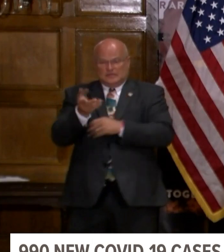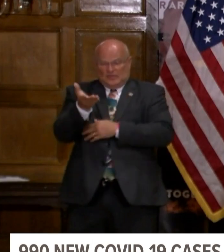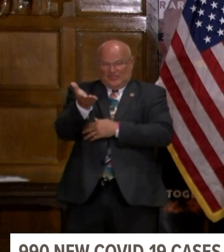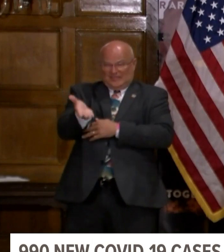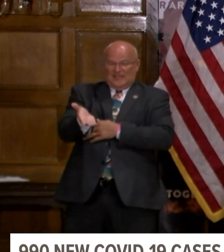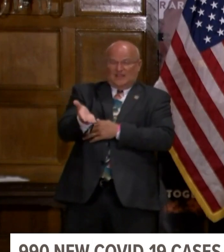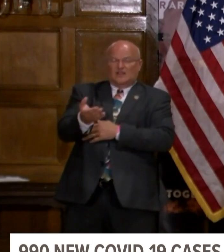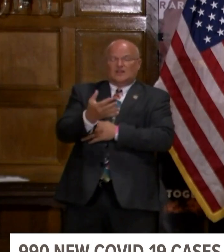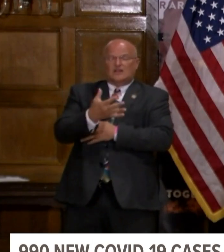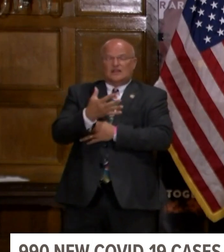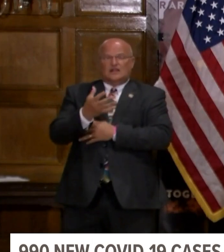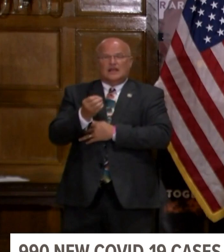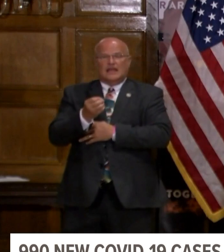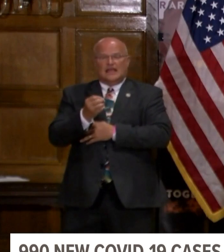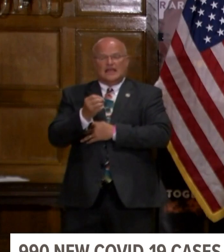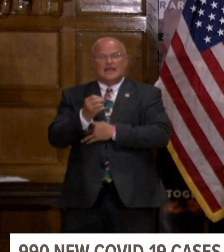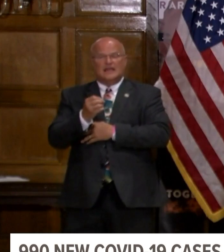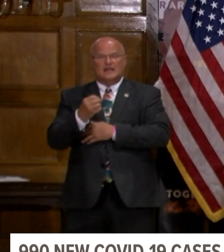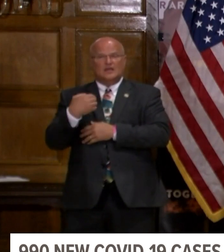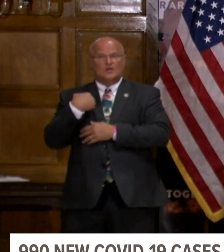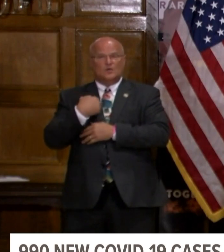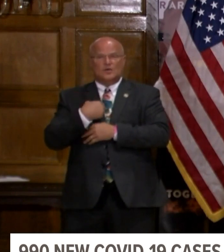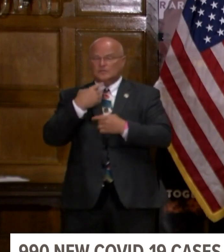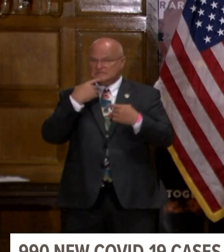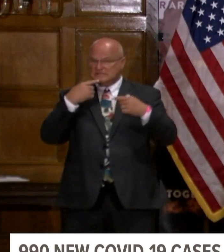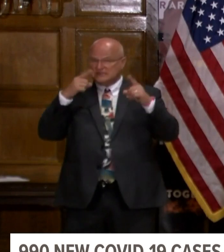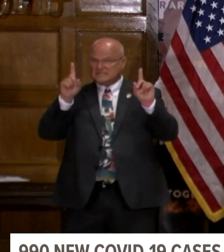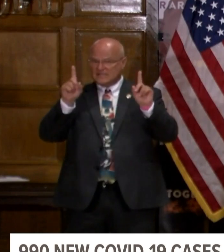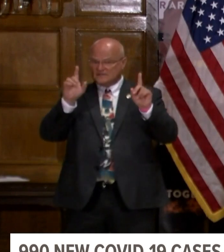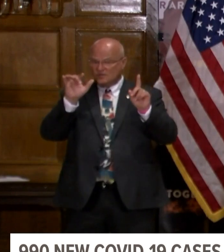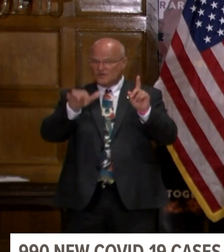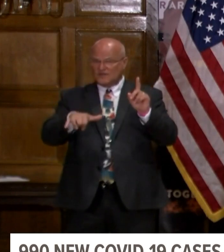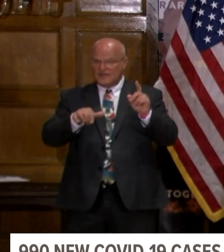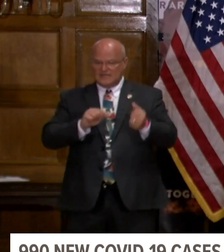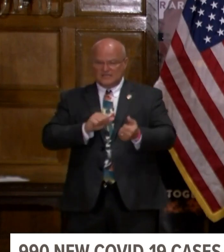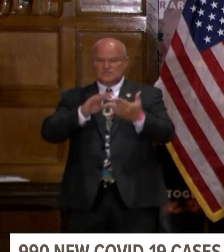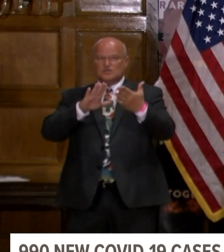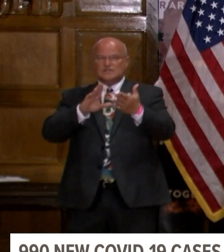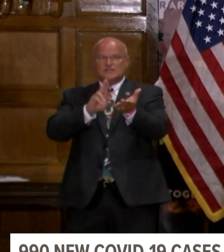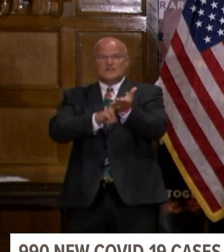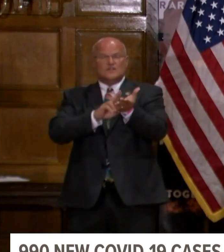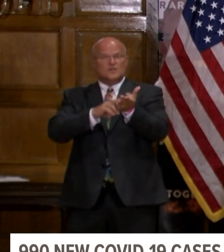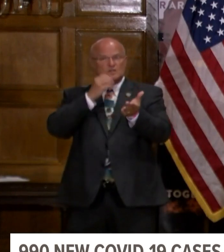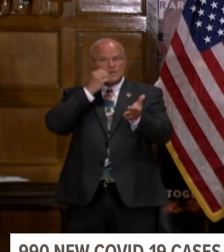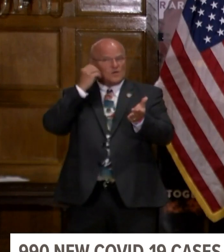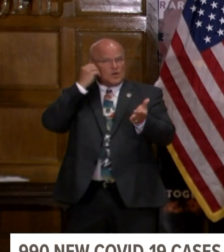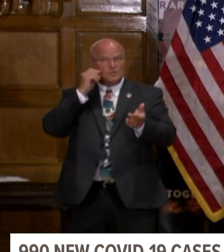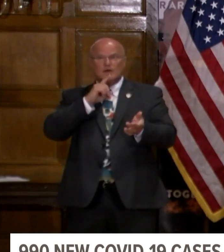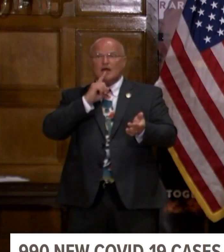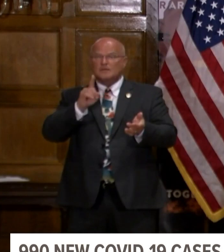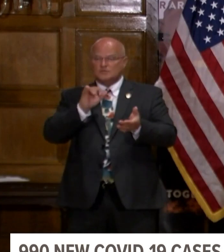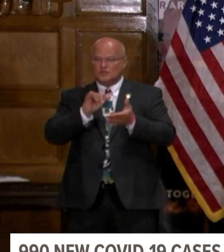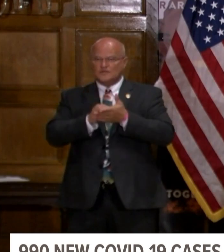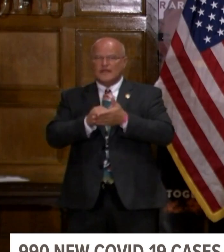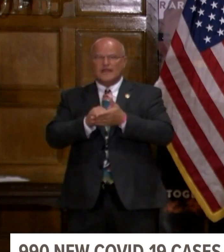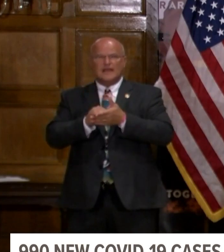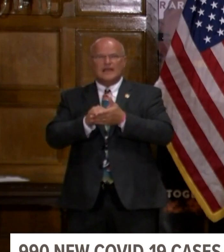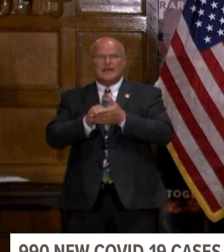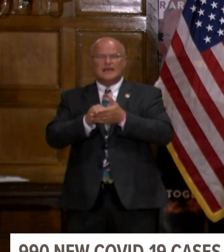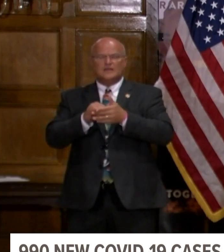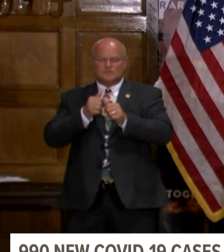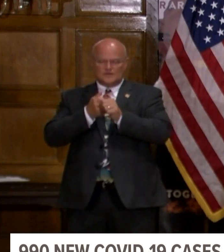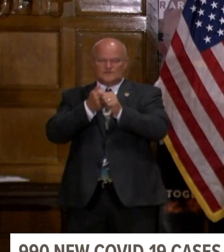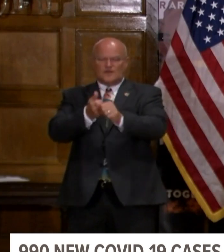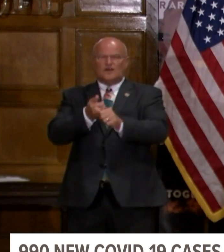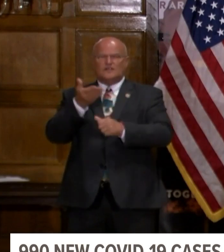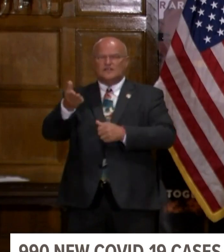association and address it. We've been very successful in that, addressing the nursing homes, and I'm sure that protocol will be followed